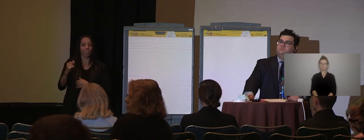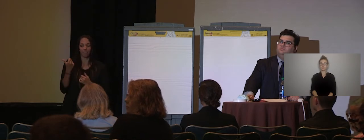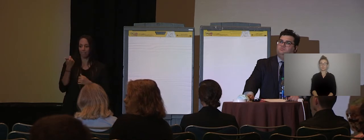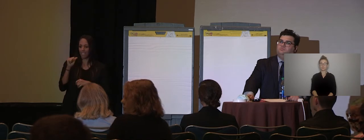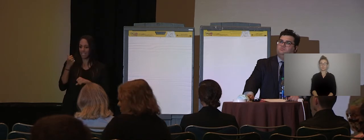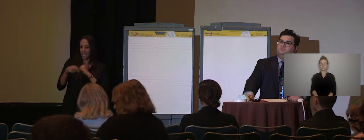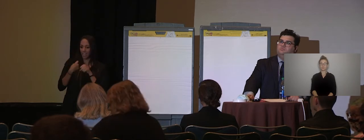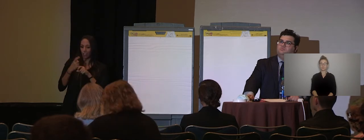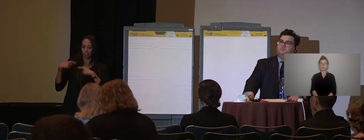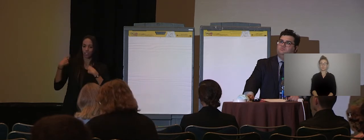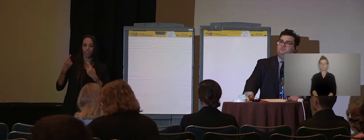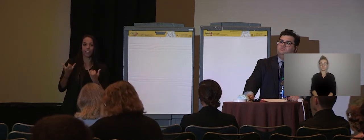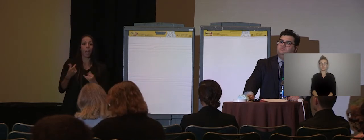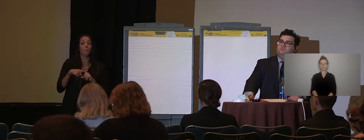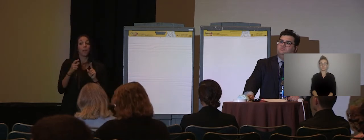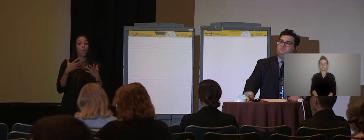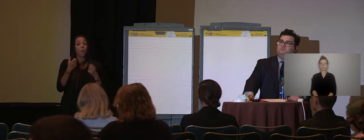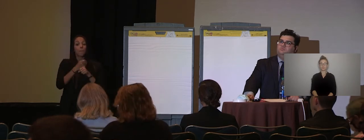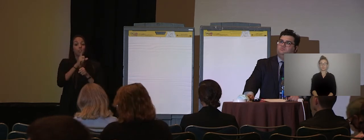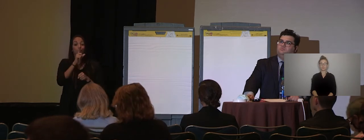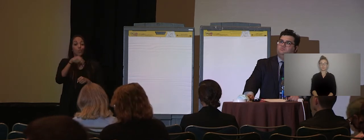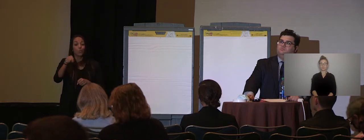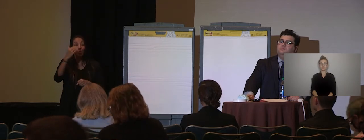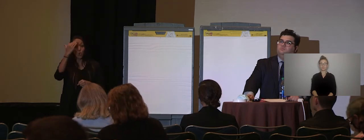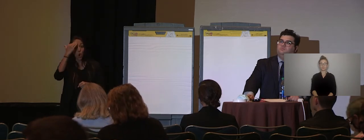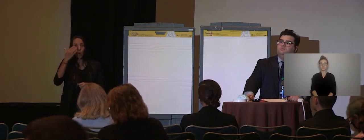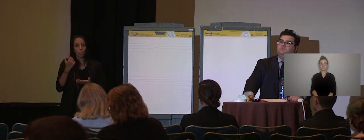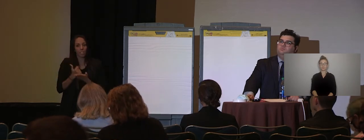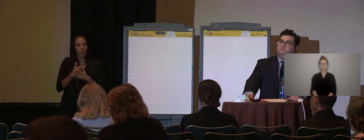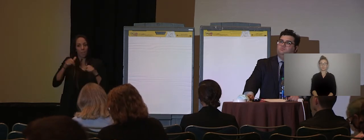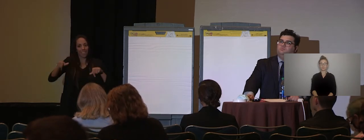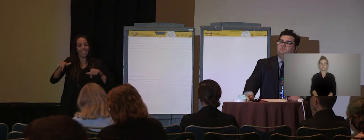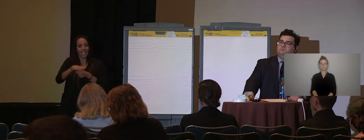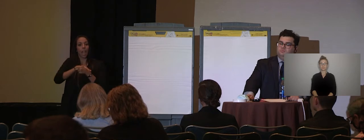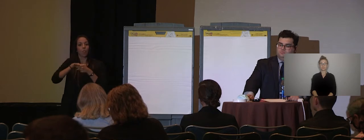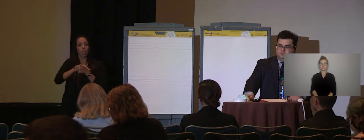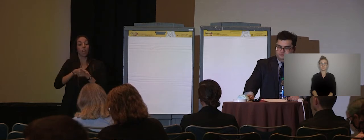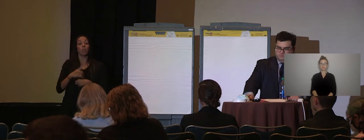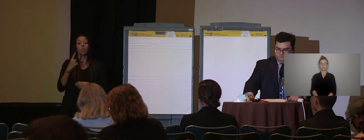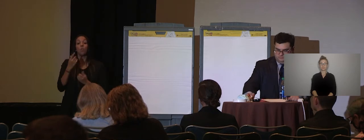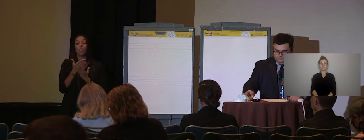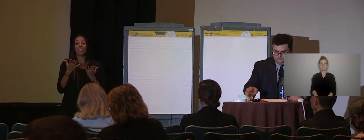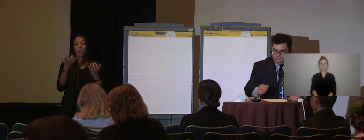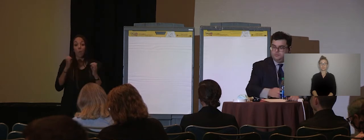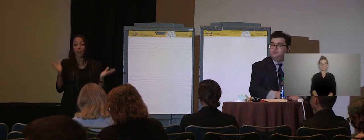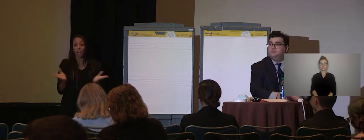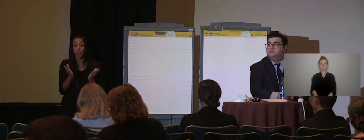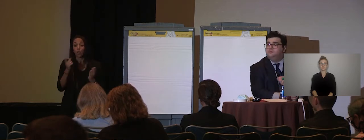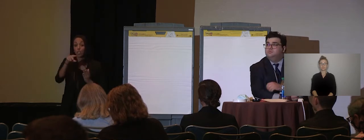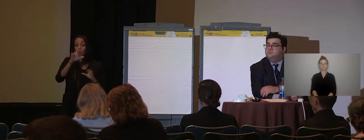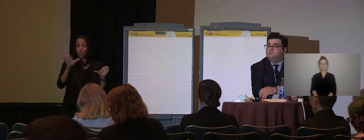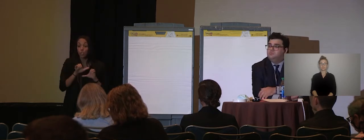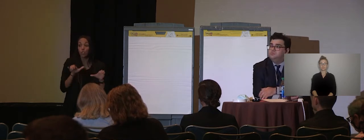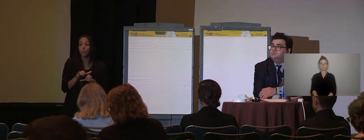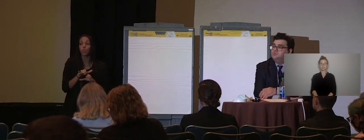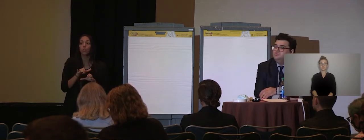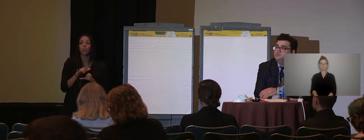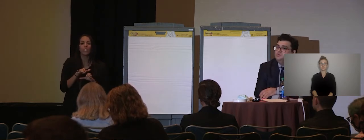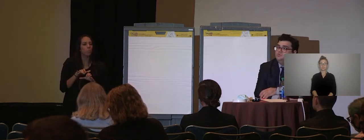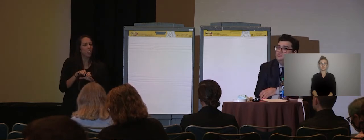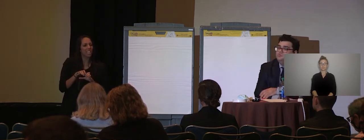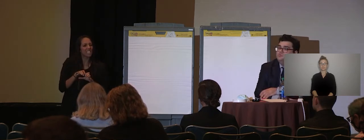want people to know too that there is help in this area. One of the things that I would ask people to also do as advocates,